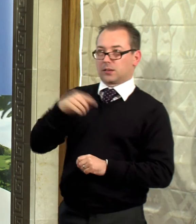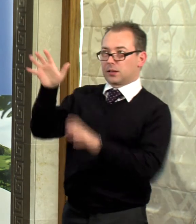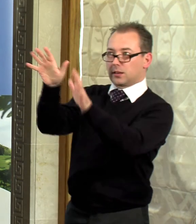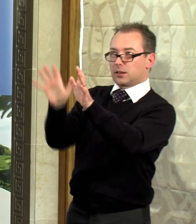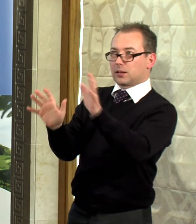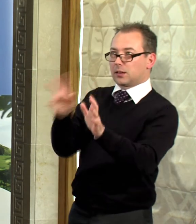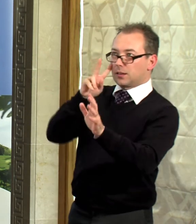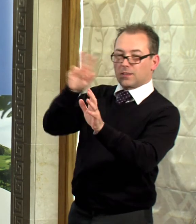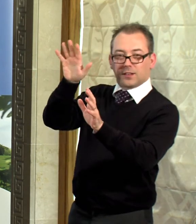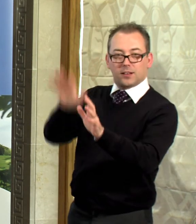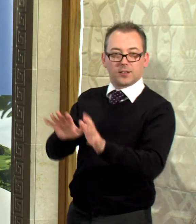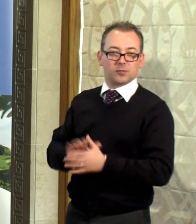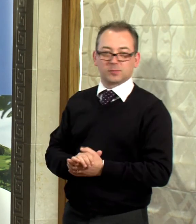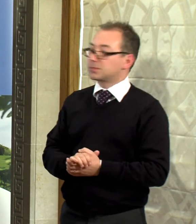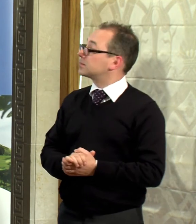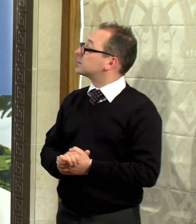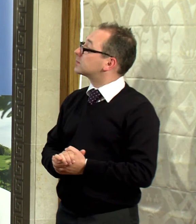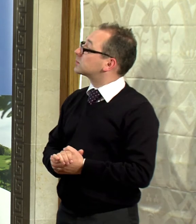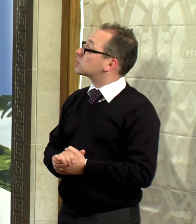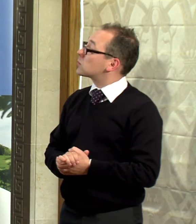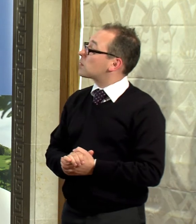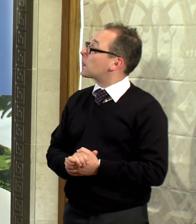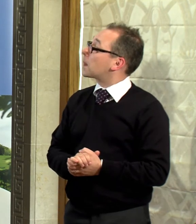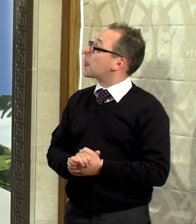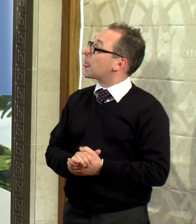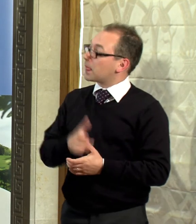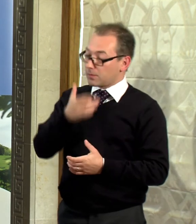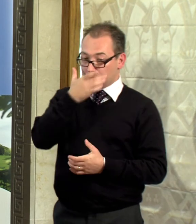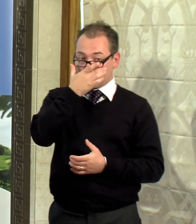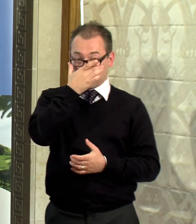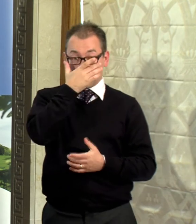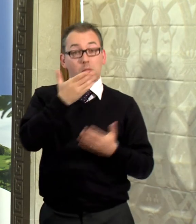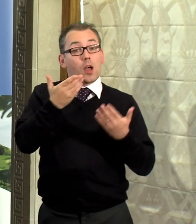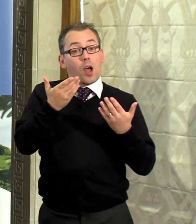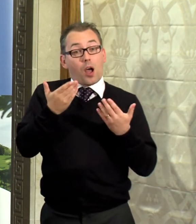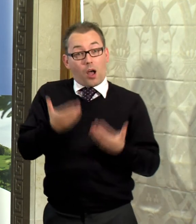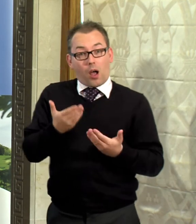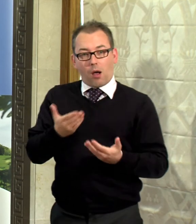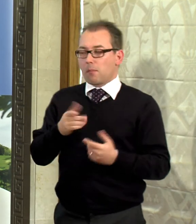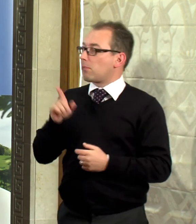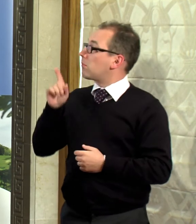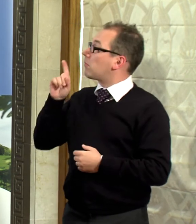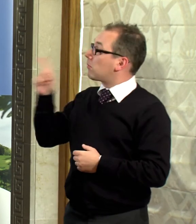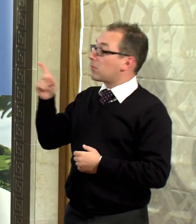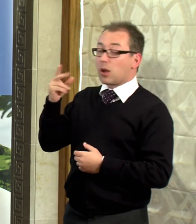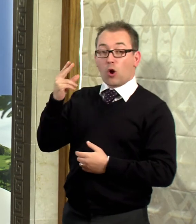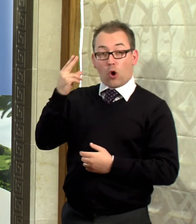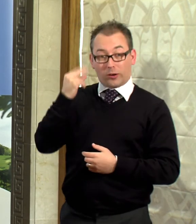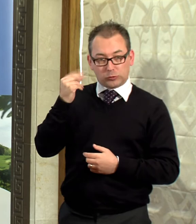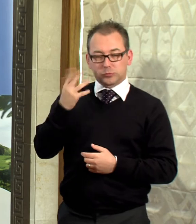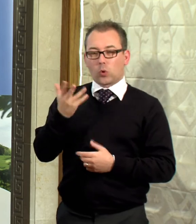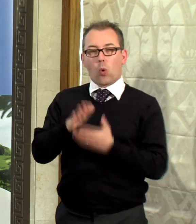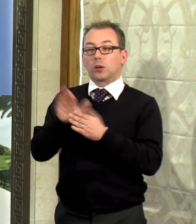At present, research suggests that the availability of audio description and touch tours in Northern